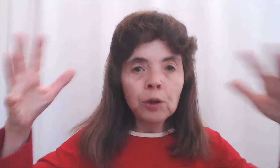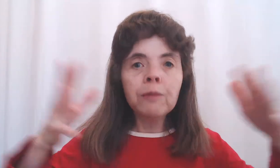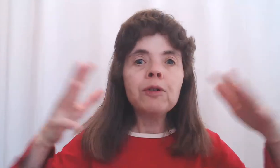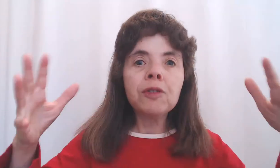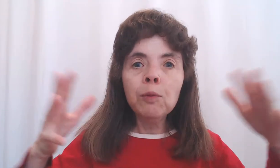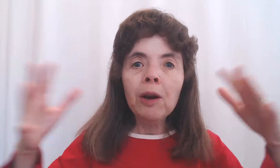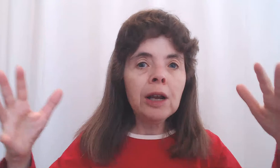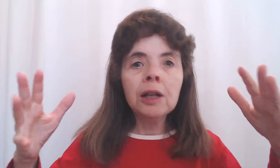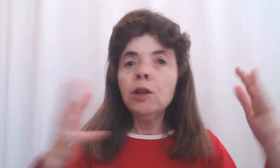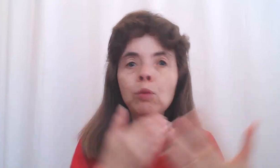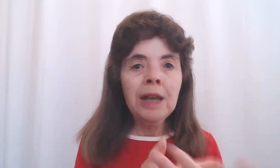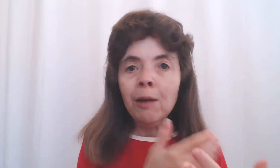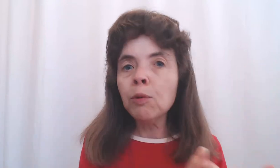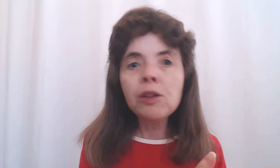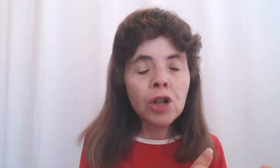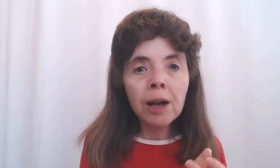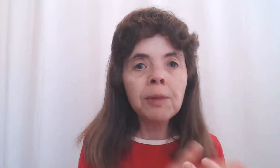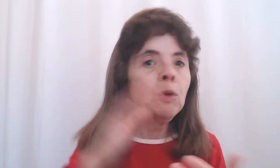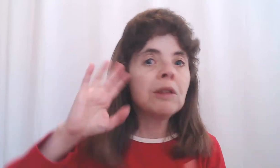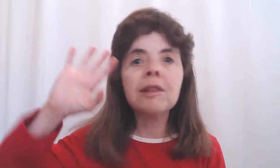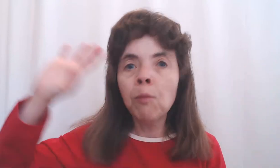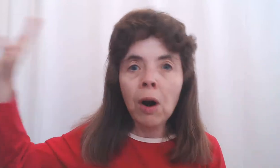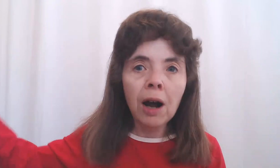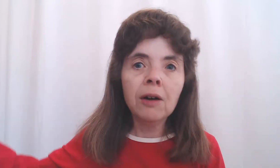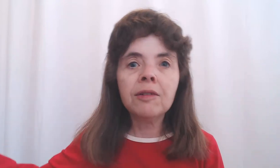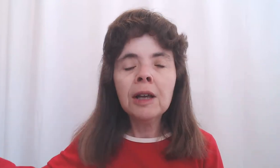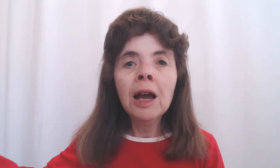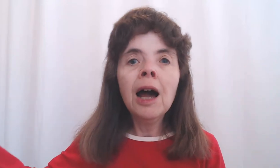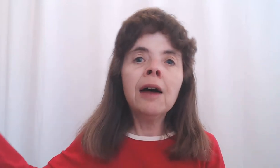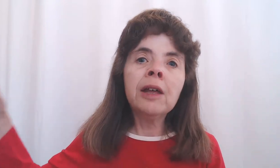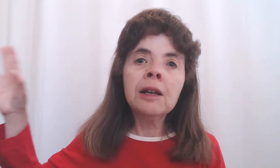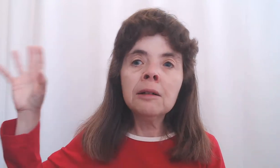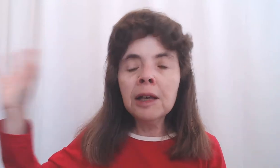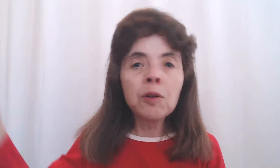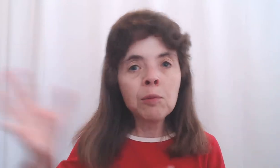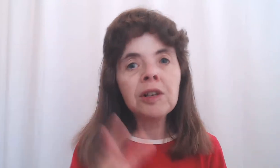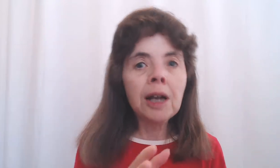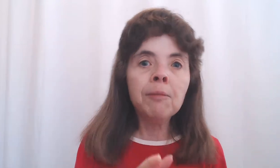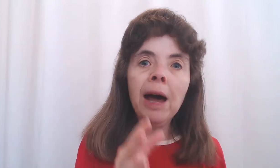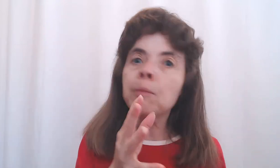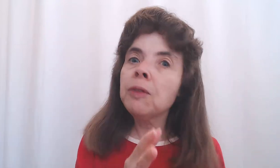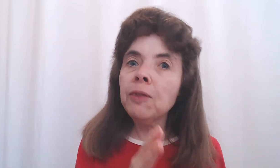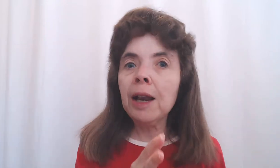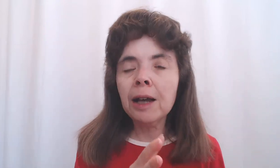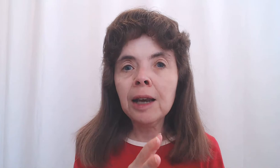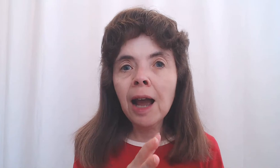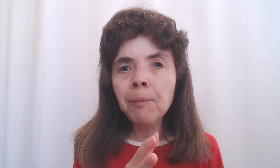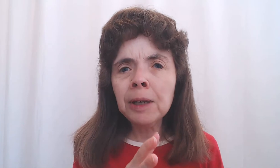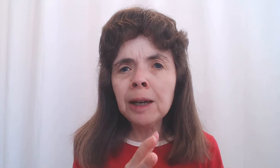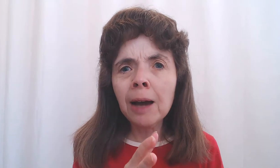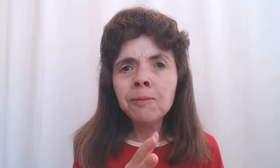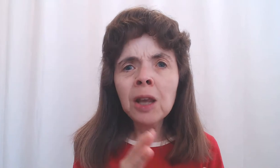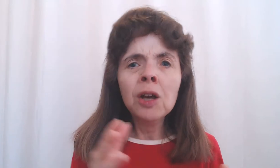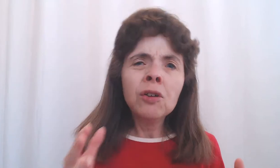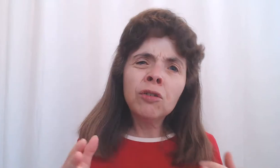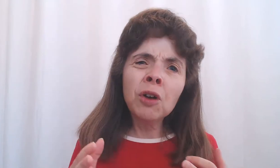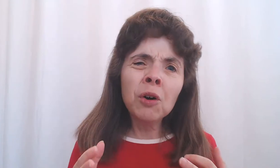universe that we are in, you would not reach him. He was somewhere else. And then later he was going to come back, but that hadn't happened yet. So